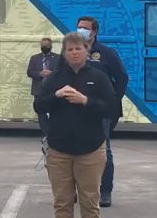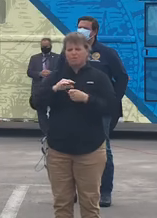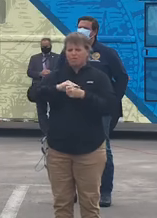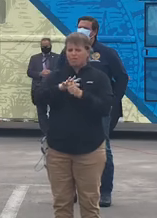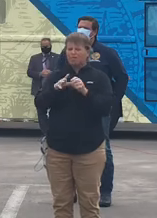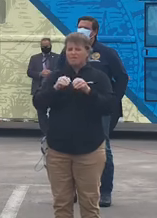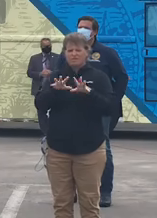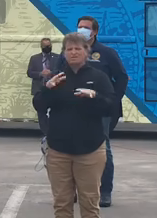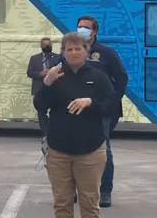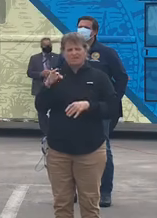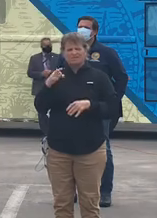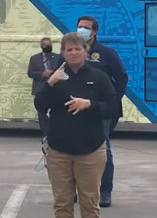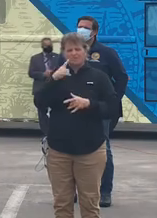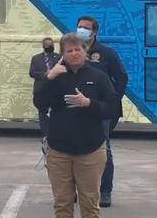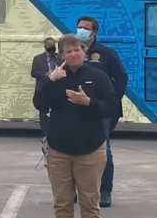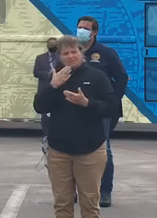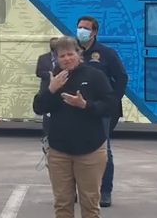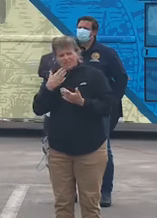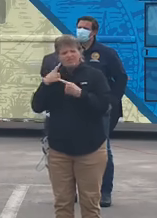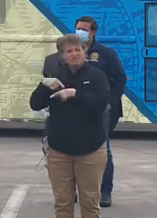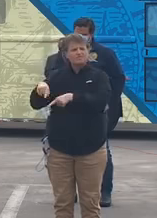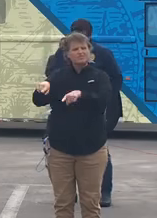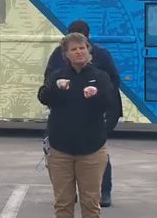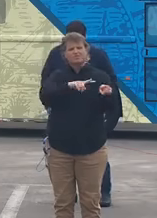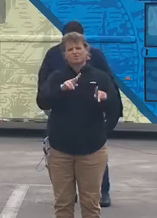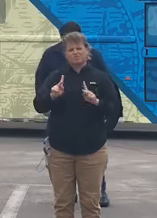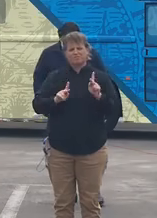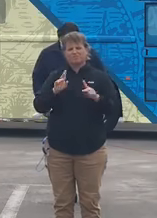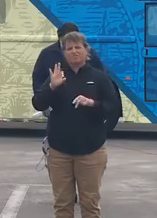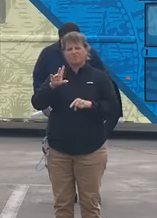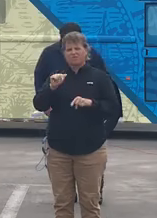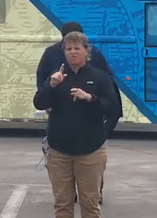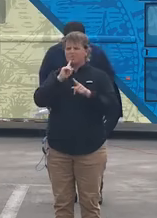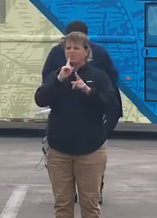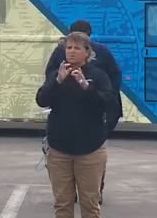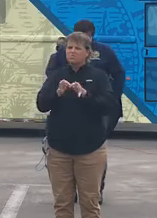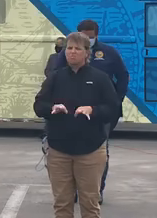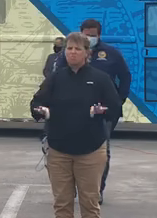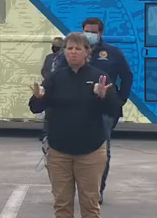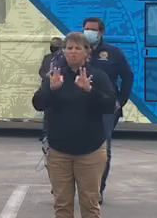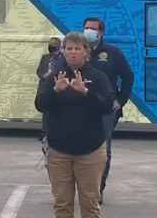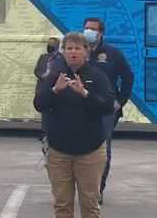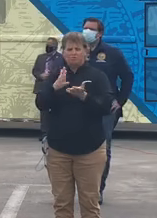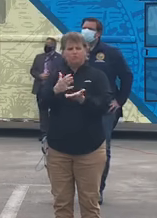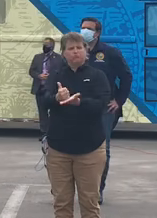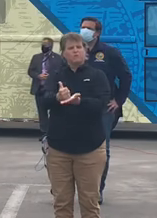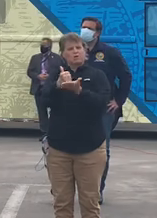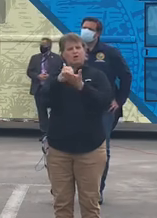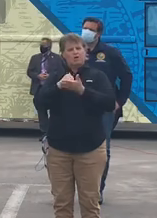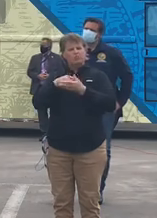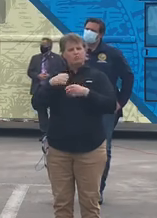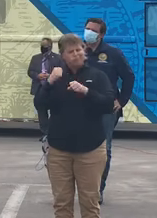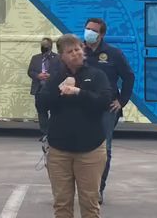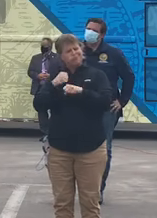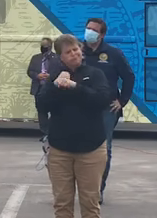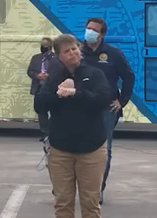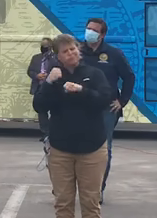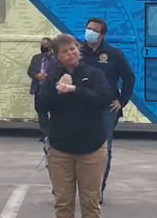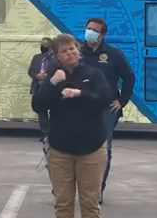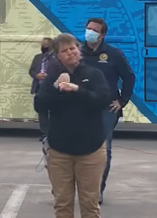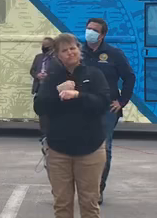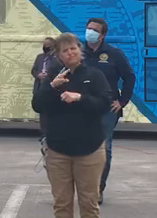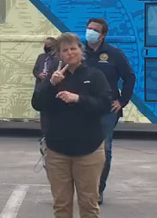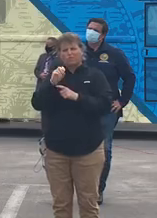Floridians, those of you who have played your role, important part in helping us to battle COVID-19. As the